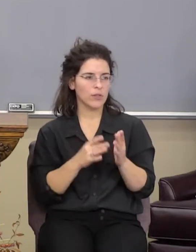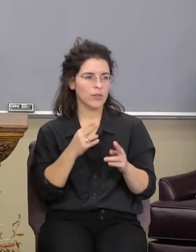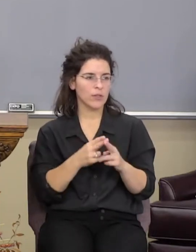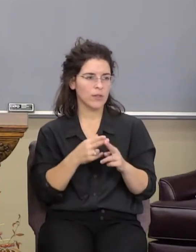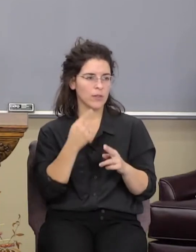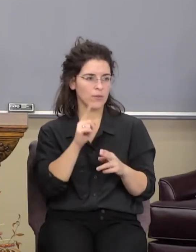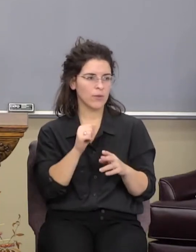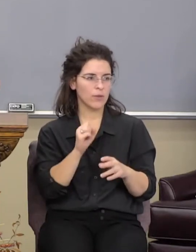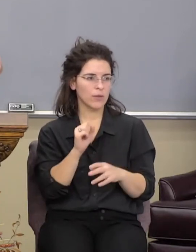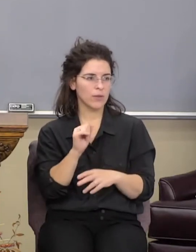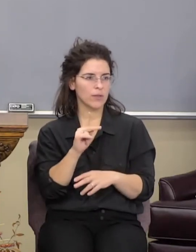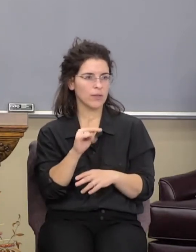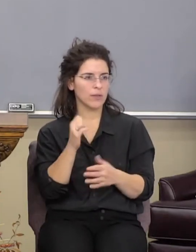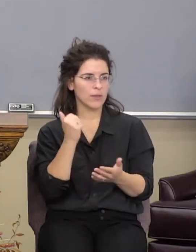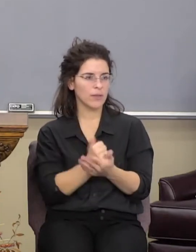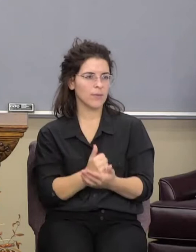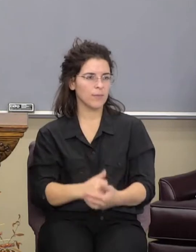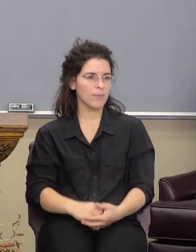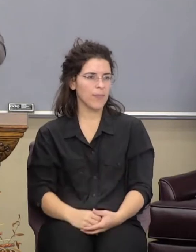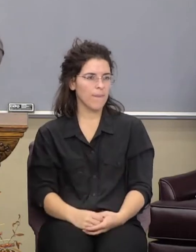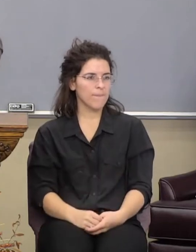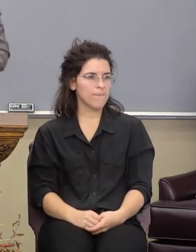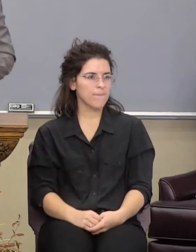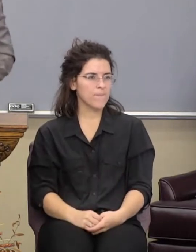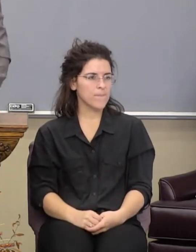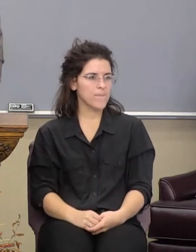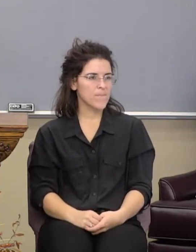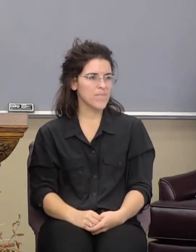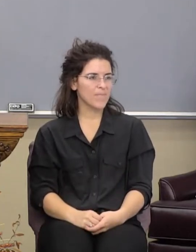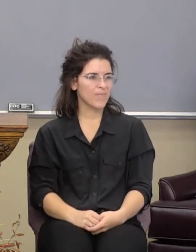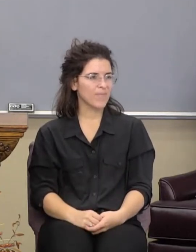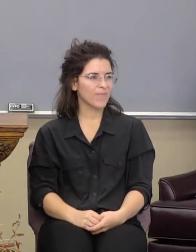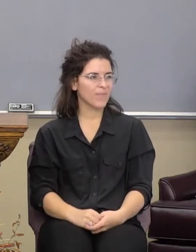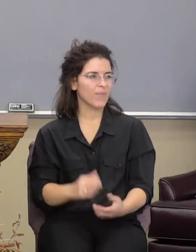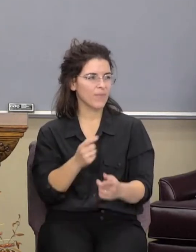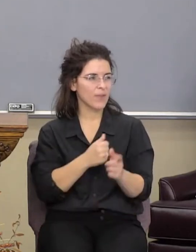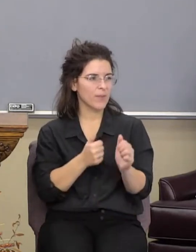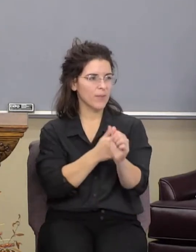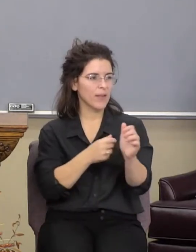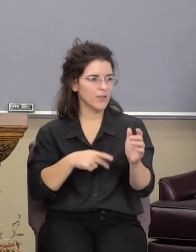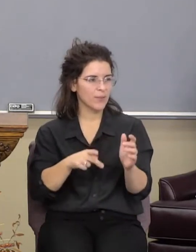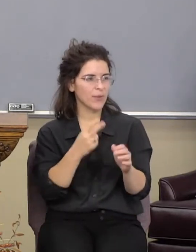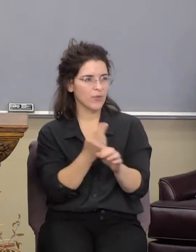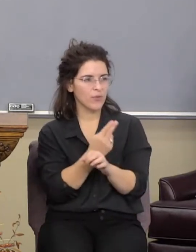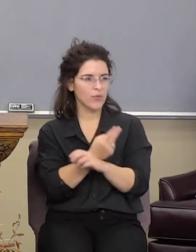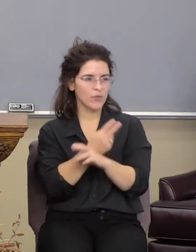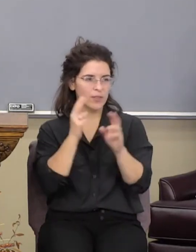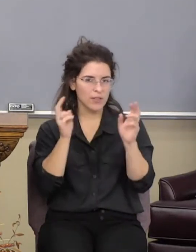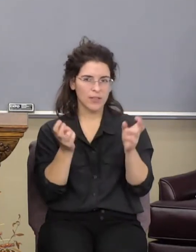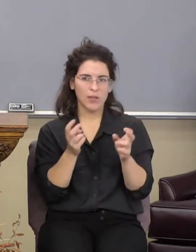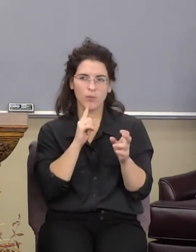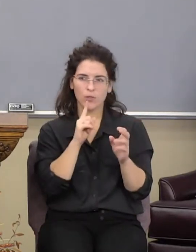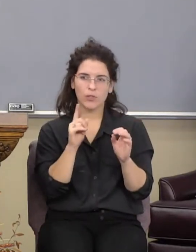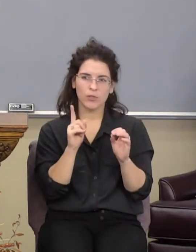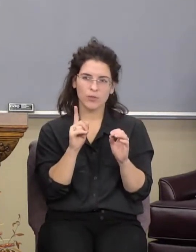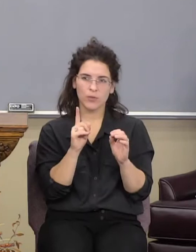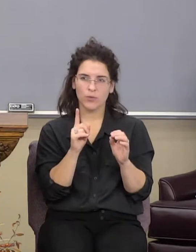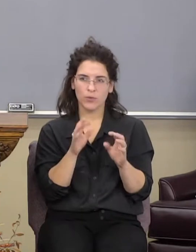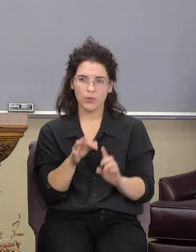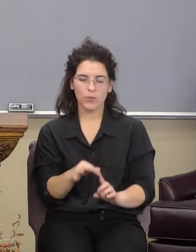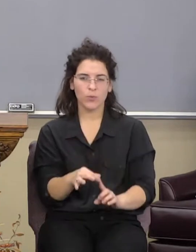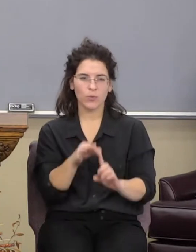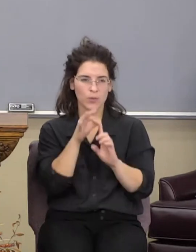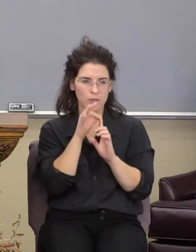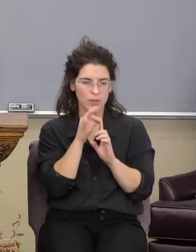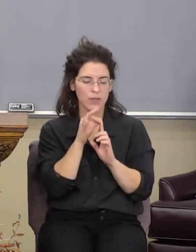his sake. Amen. The Apostle Paul here uses a title which is quite